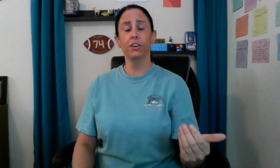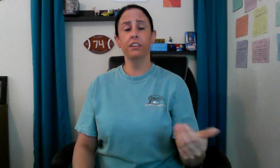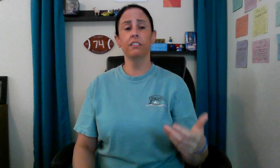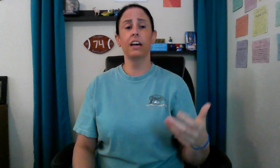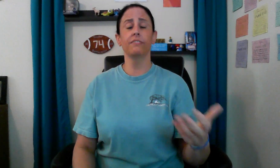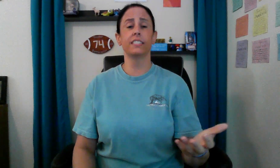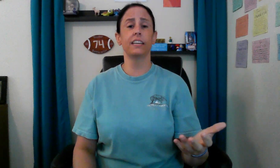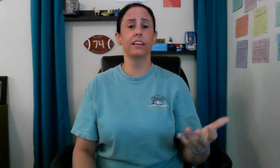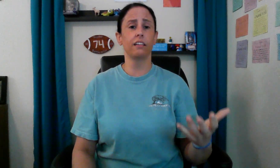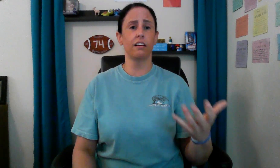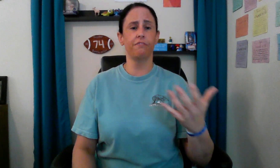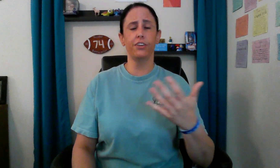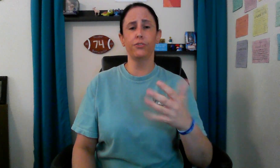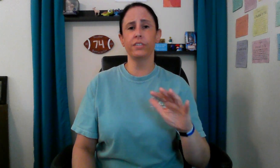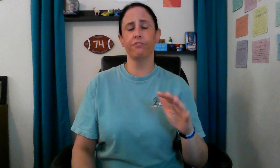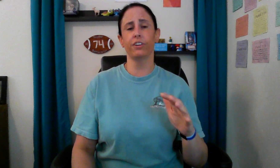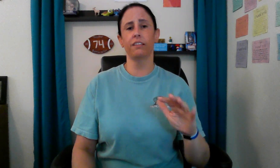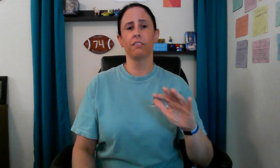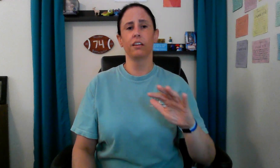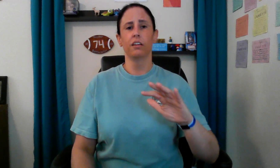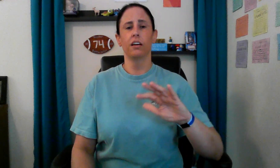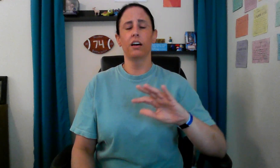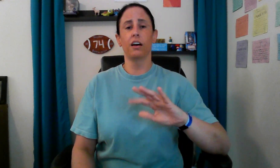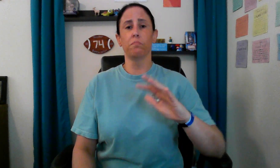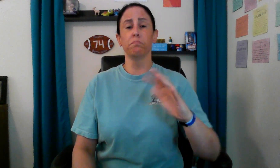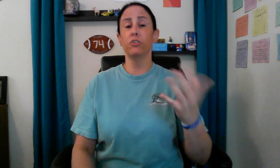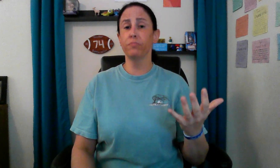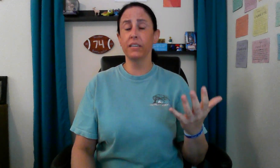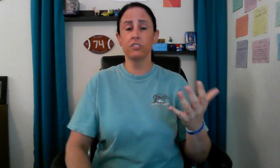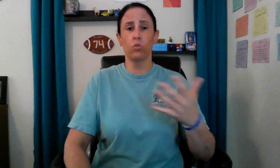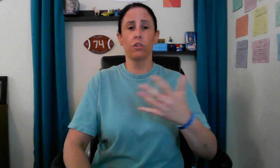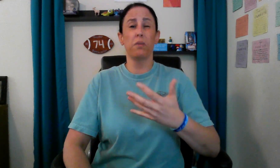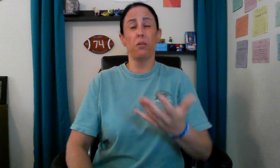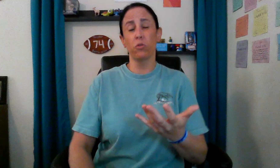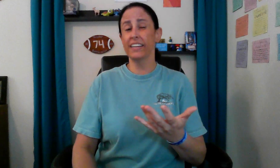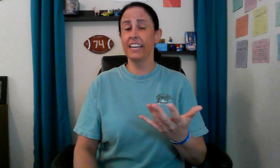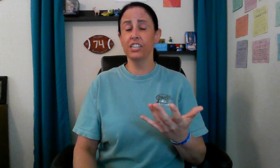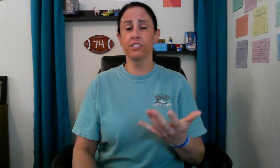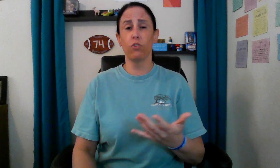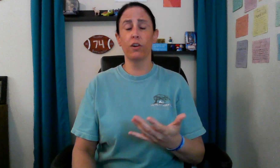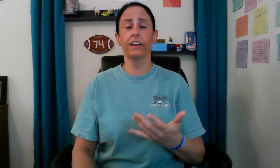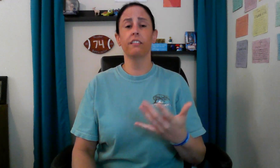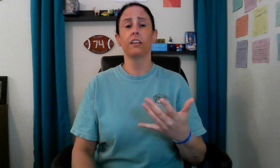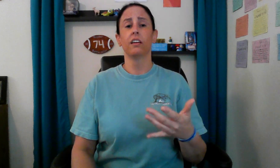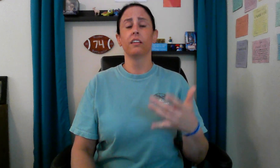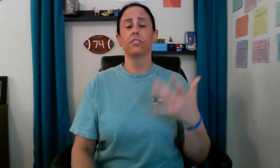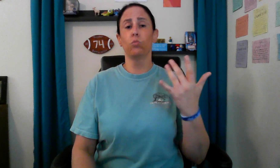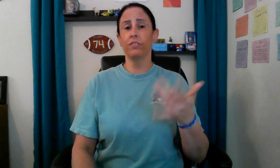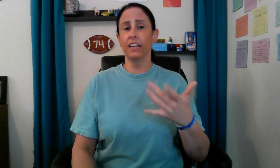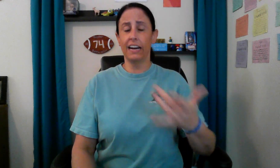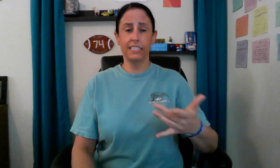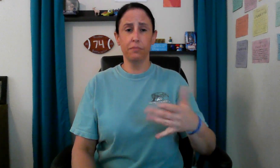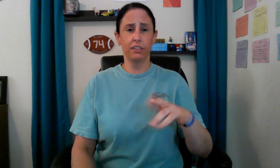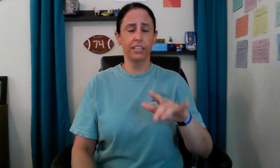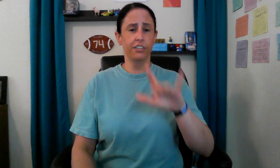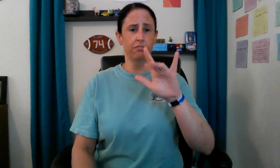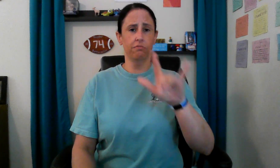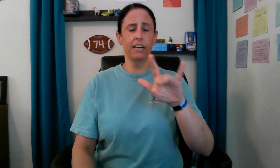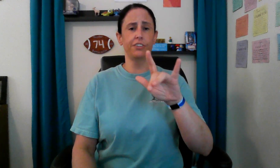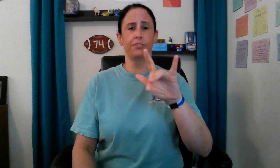California, I've seen a few different movements or palm orientations for it. The one that I typically do, I do the